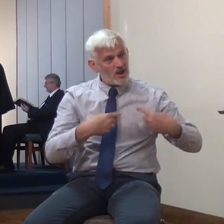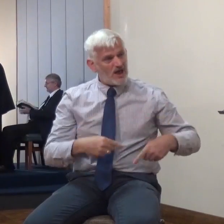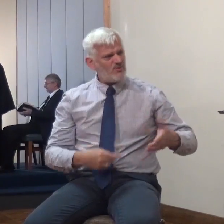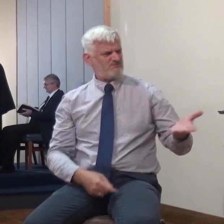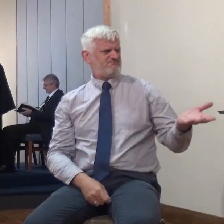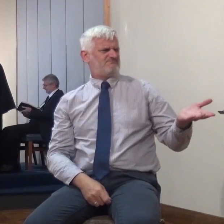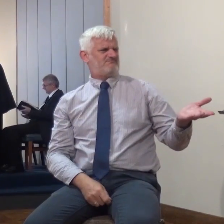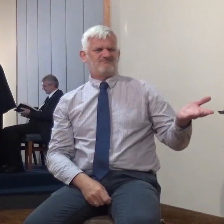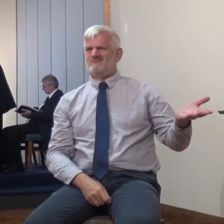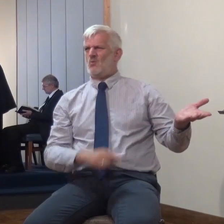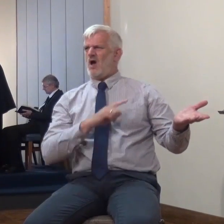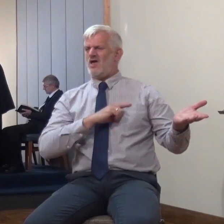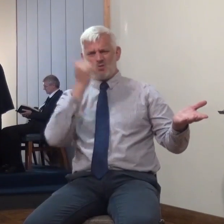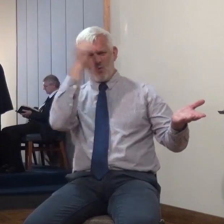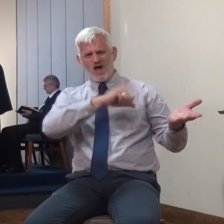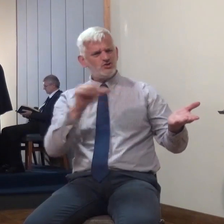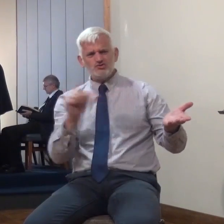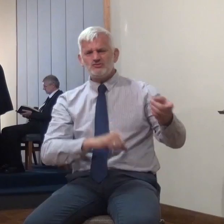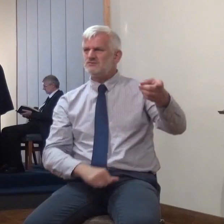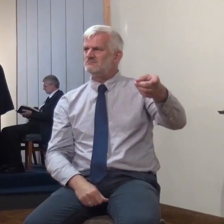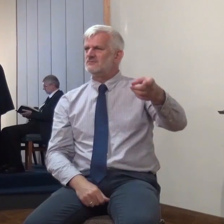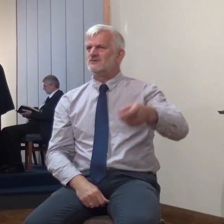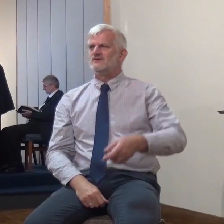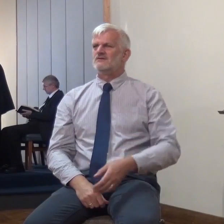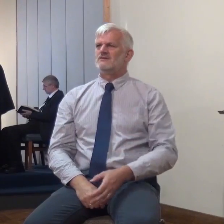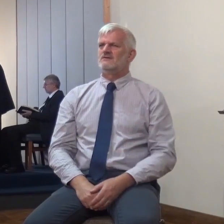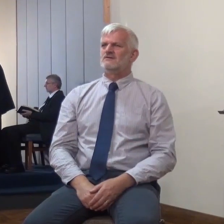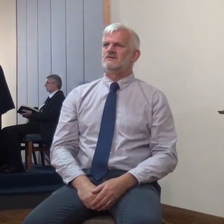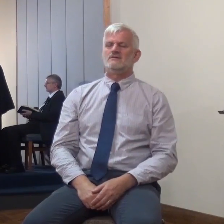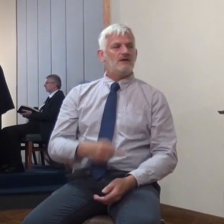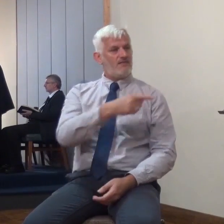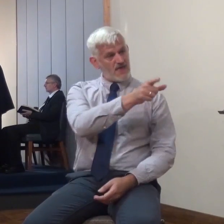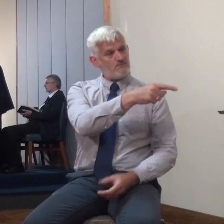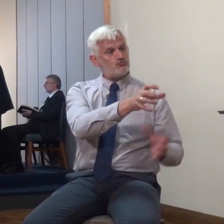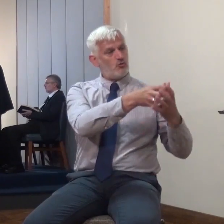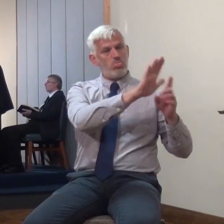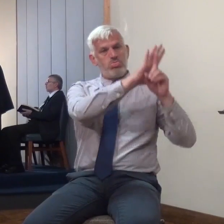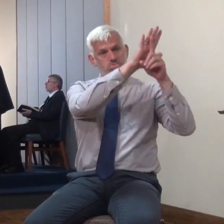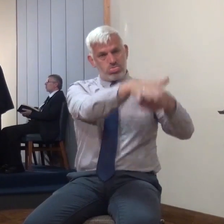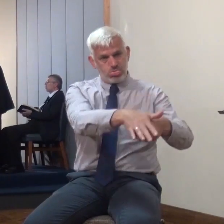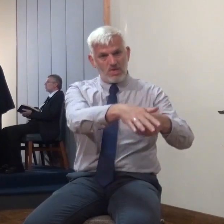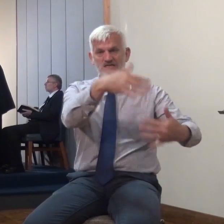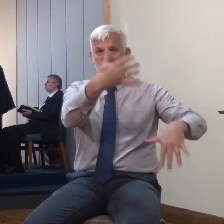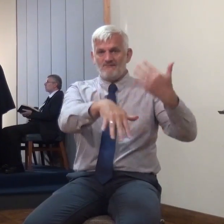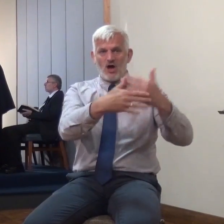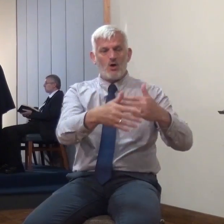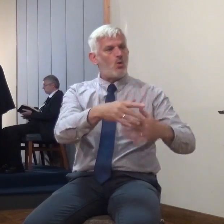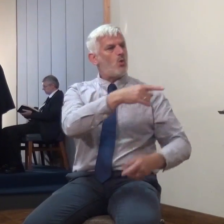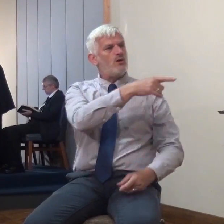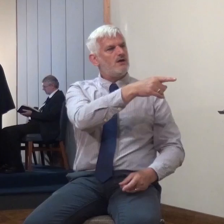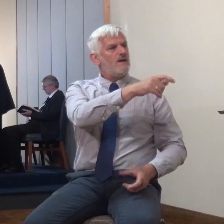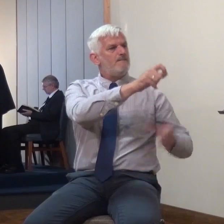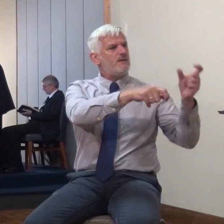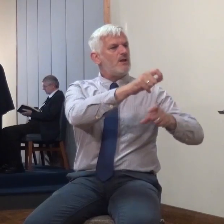wise. For ye suffer if a man bring you into bondage, if a man devour you, if